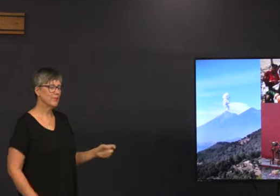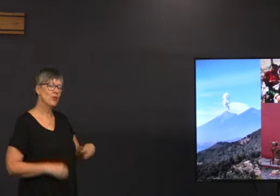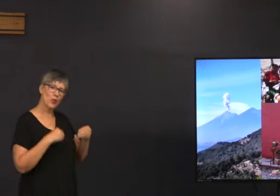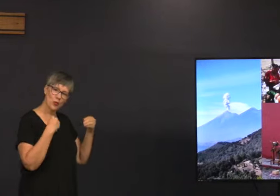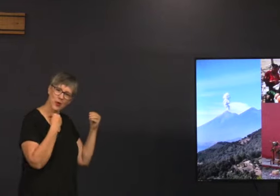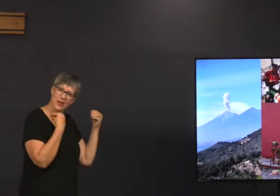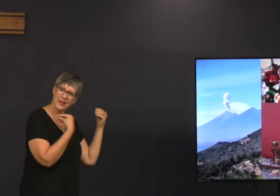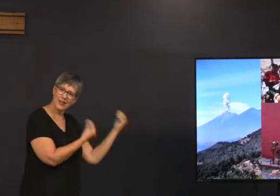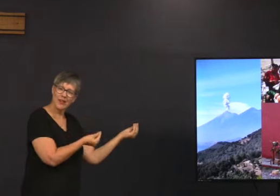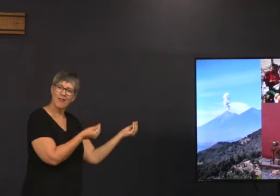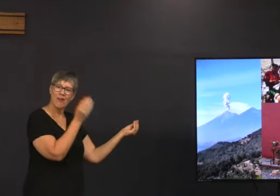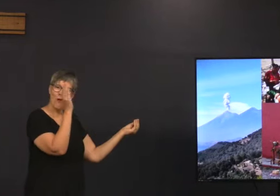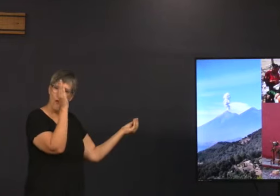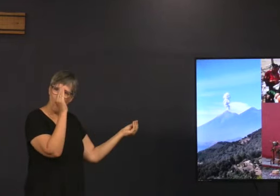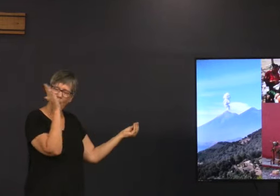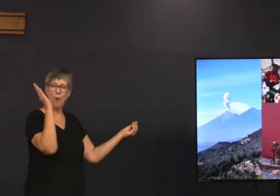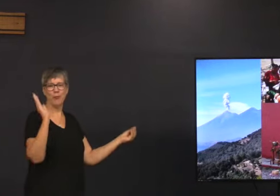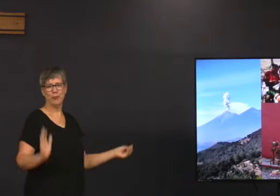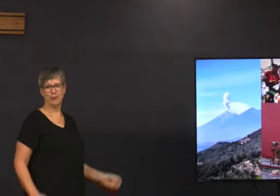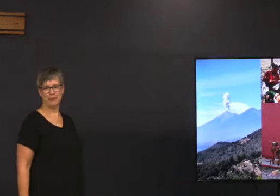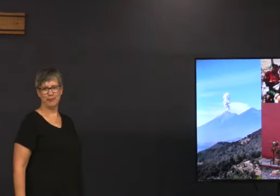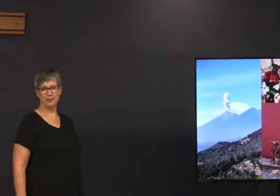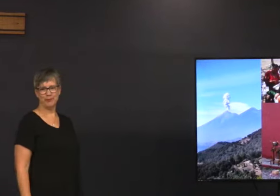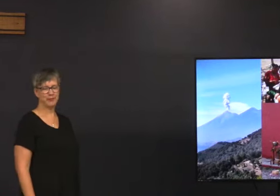that it brings. We provide hope.